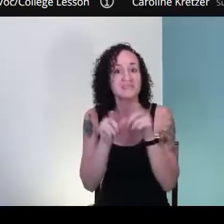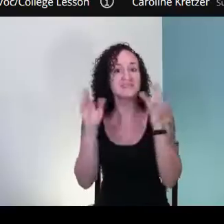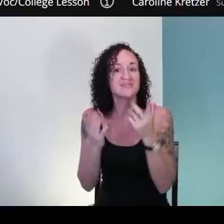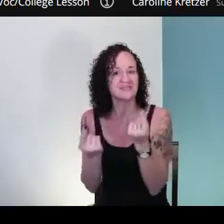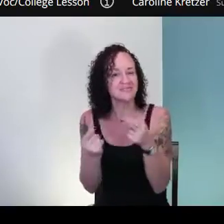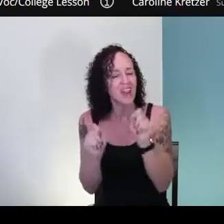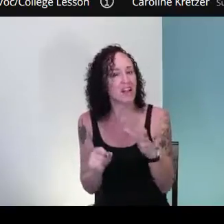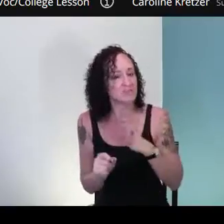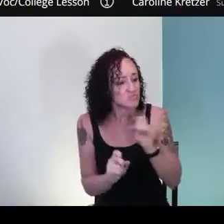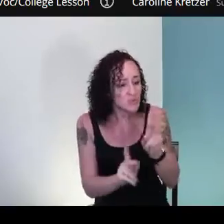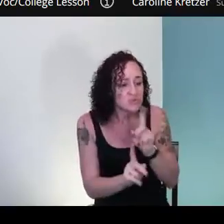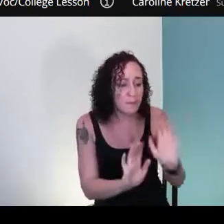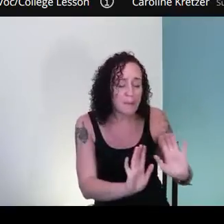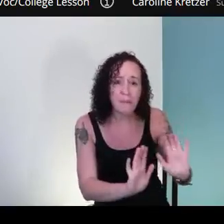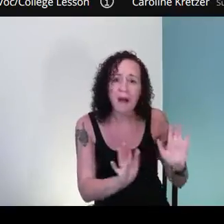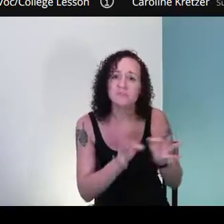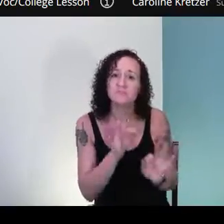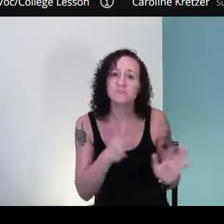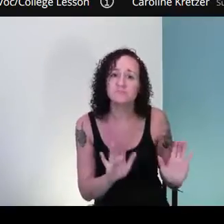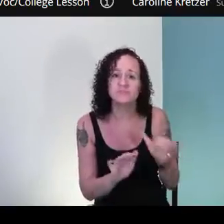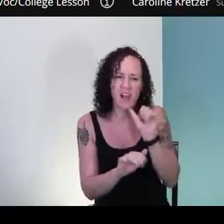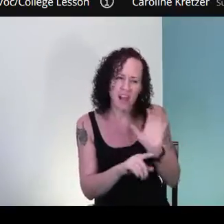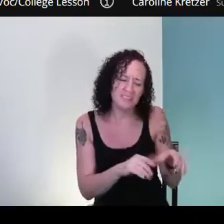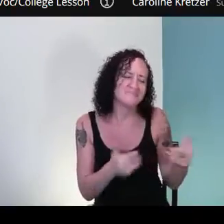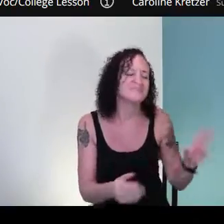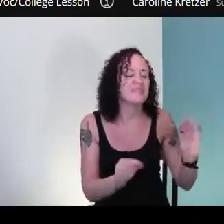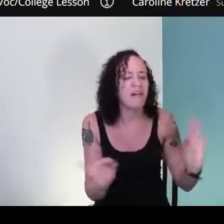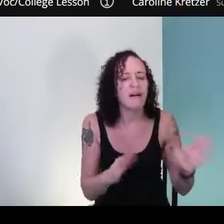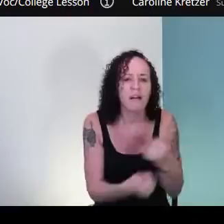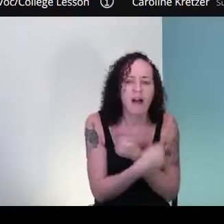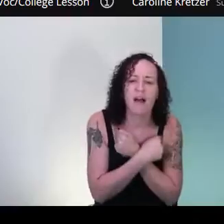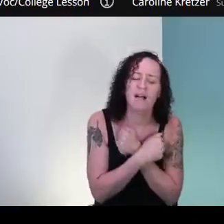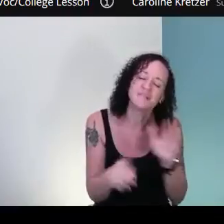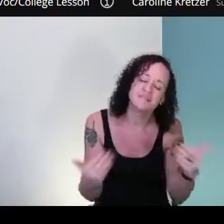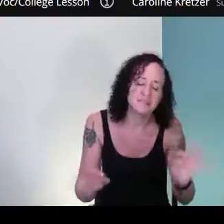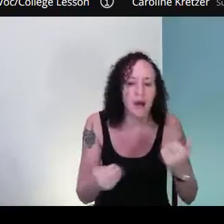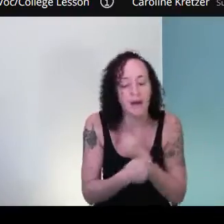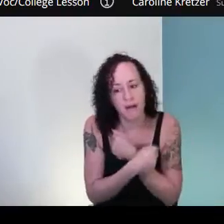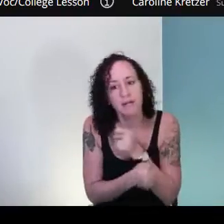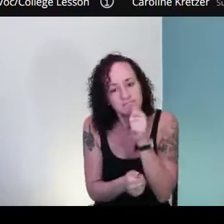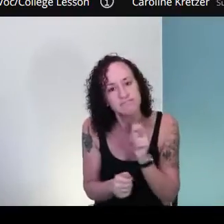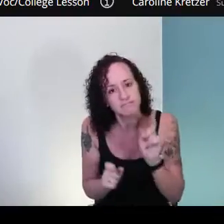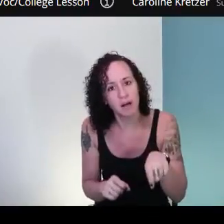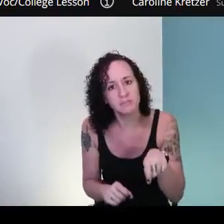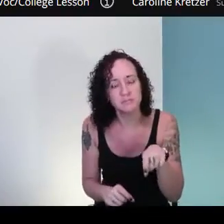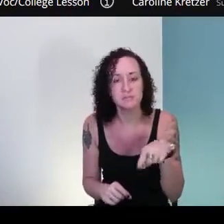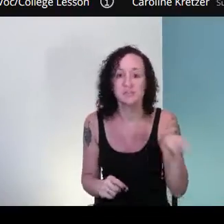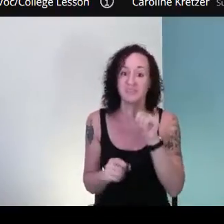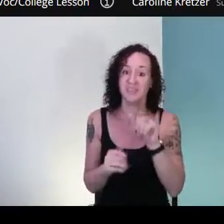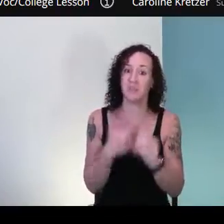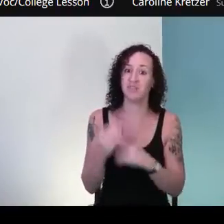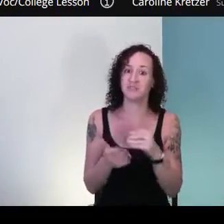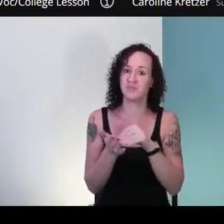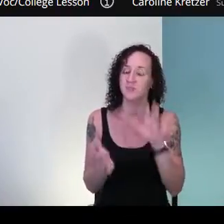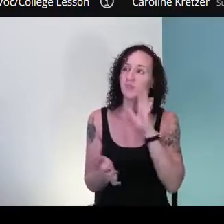hug, say goodbye. What if students don't want to hug? What if they're not comfortable with that? It's an opportunity as a teacher to show simple bye